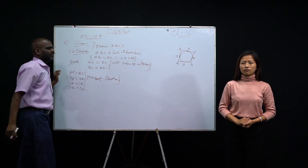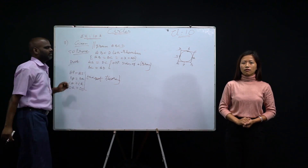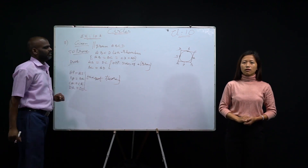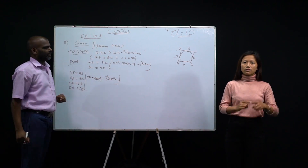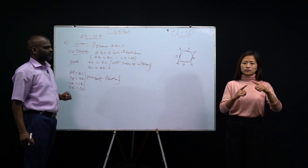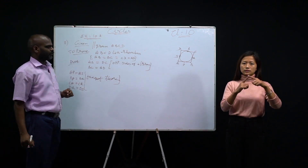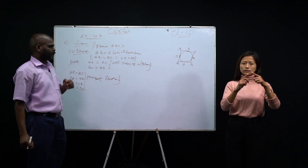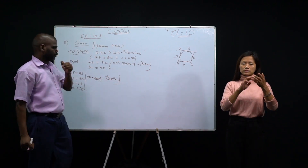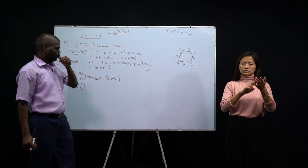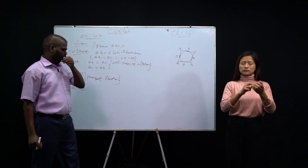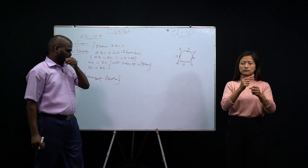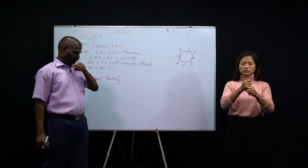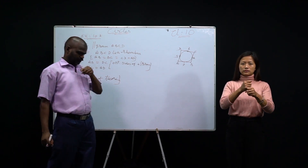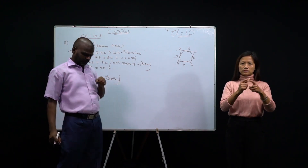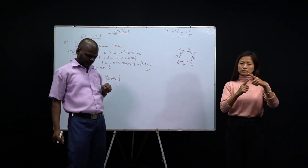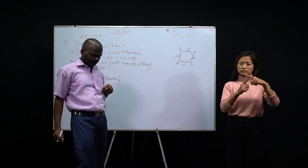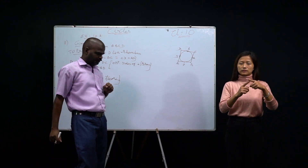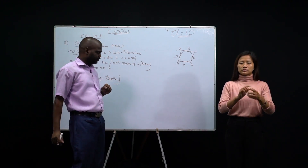Tangent theorems.